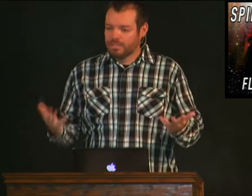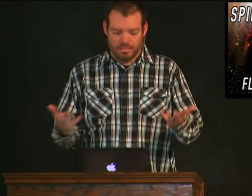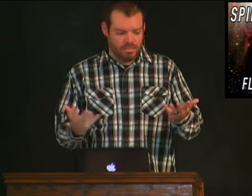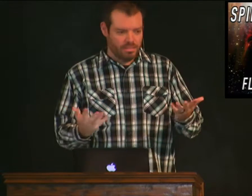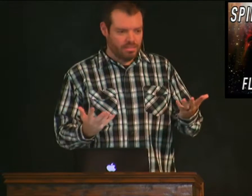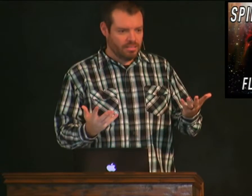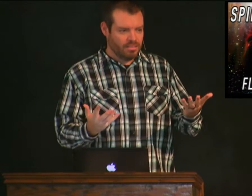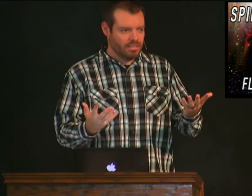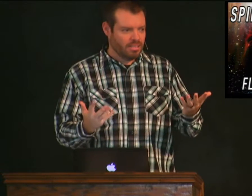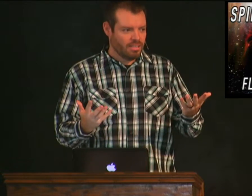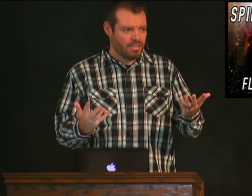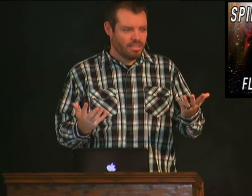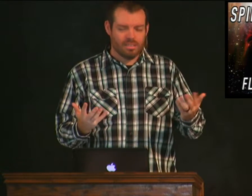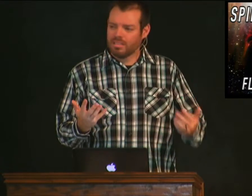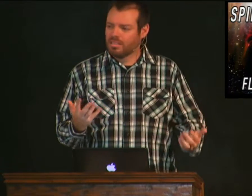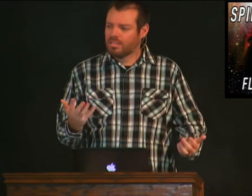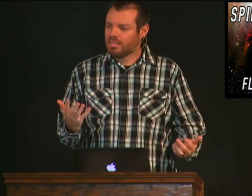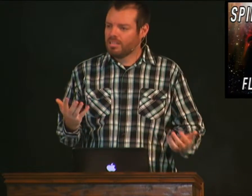but